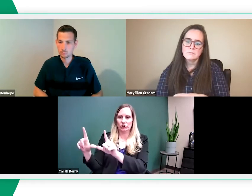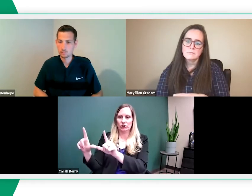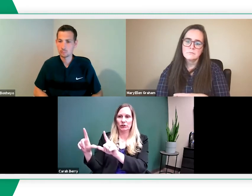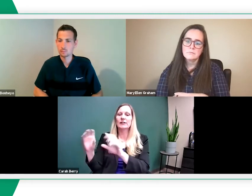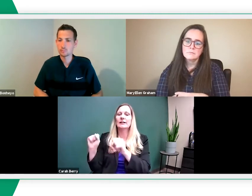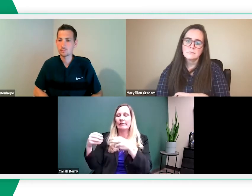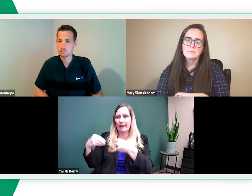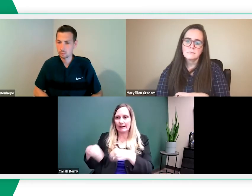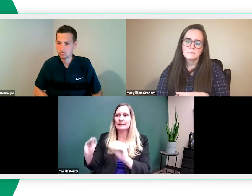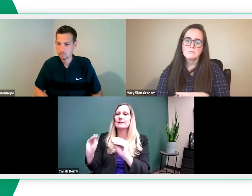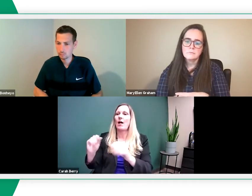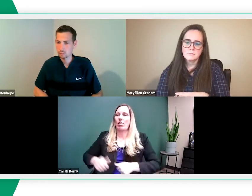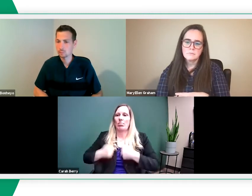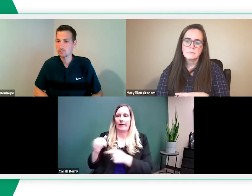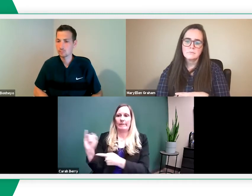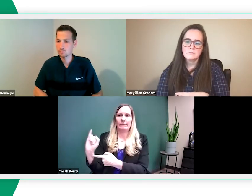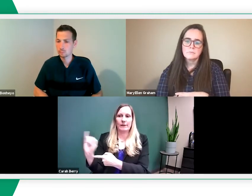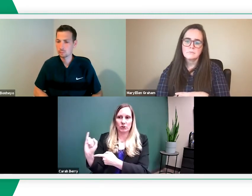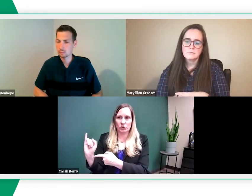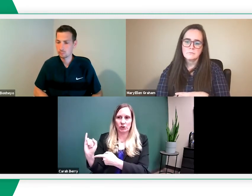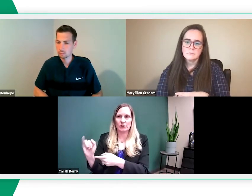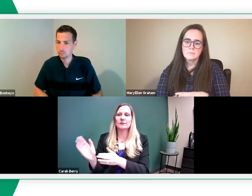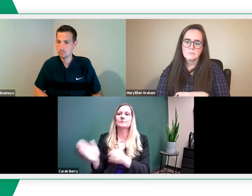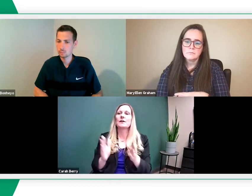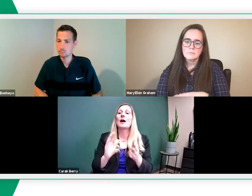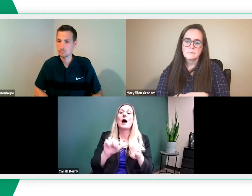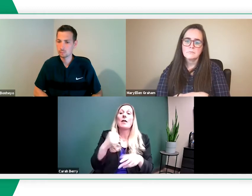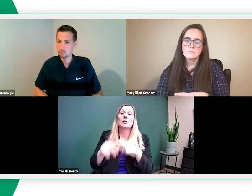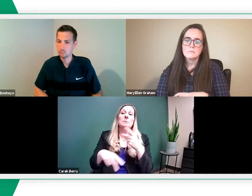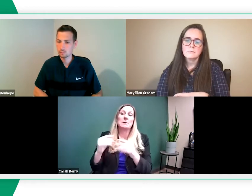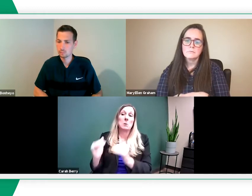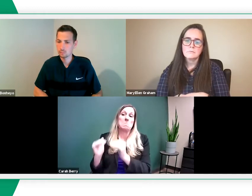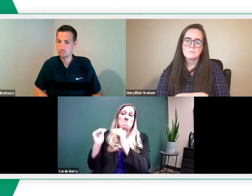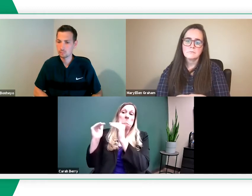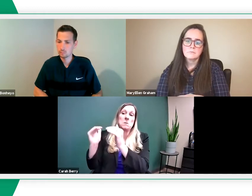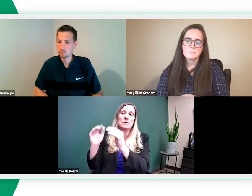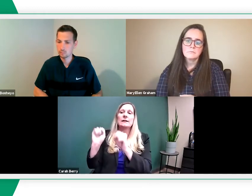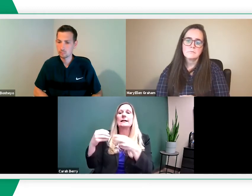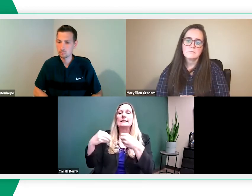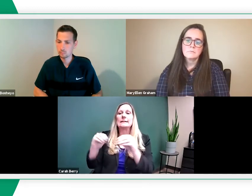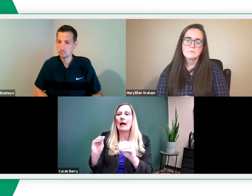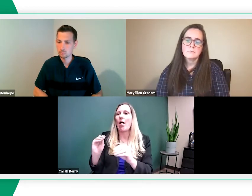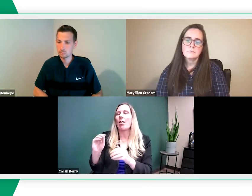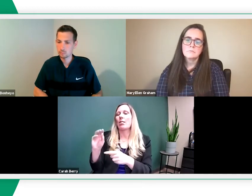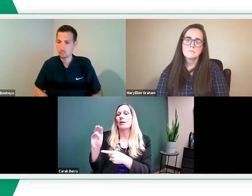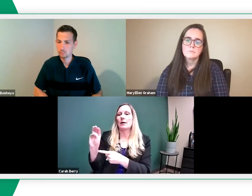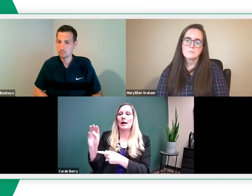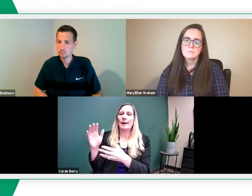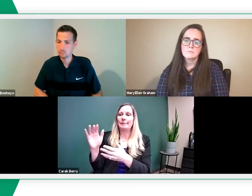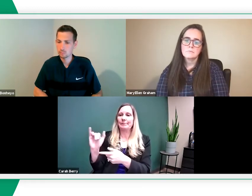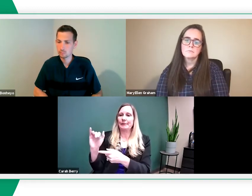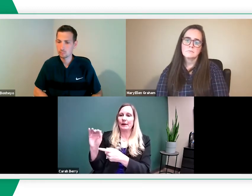People have an insurance license. They can sell life insurance. Other financial advisors might be able